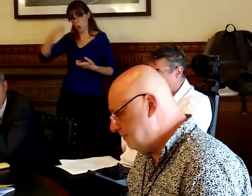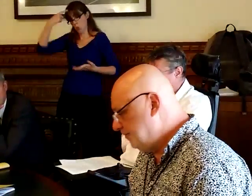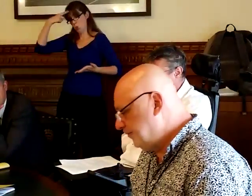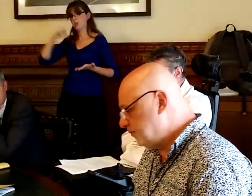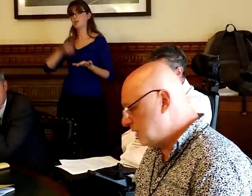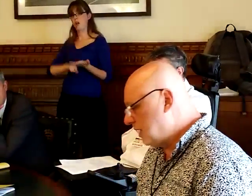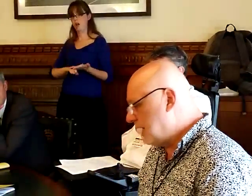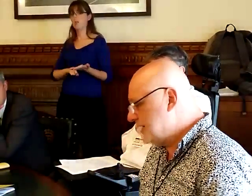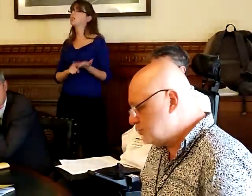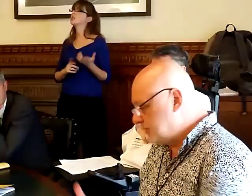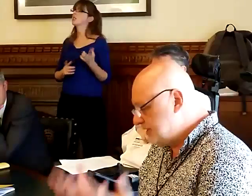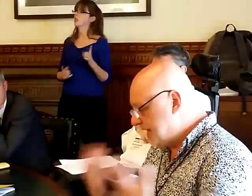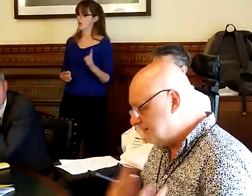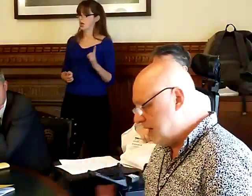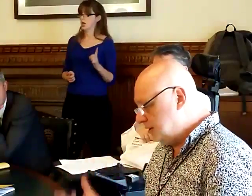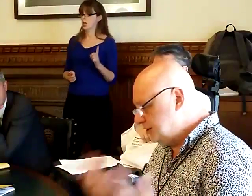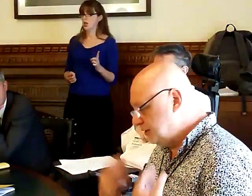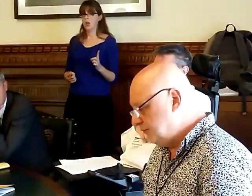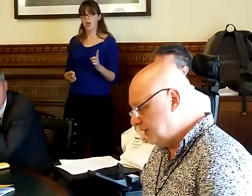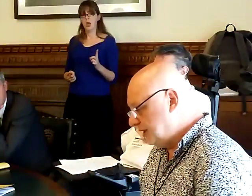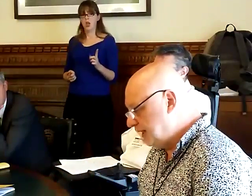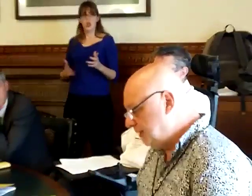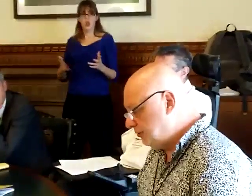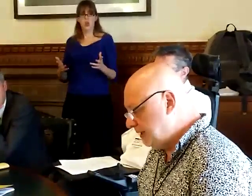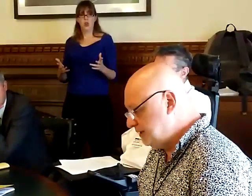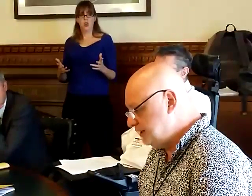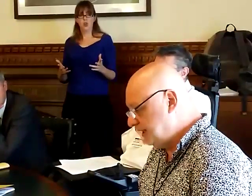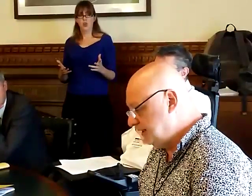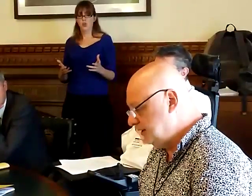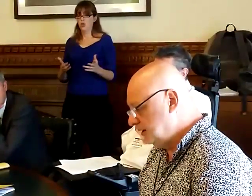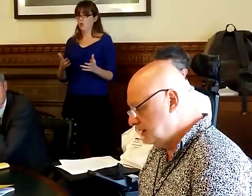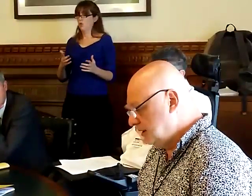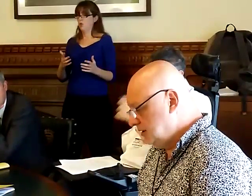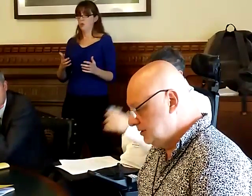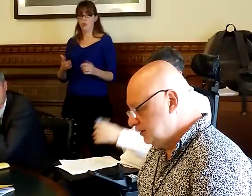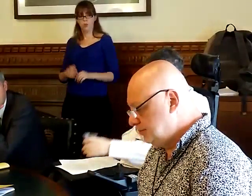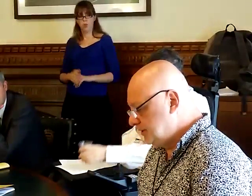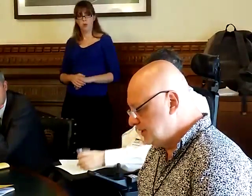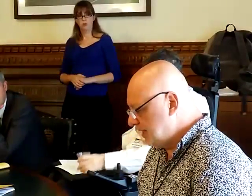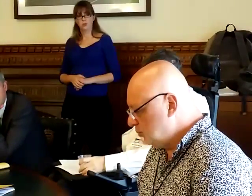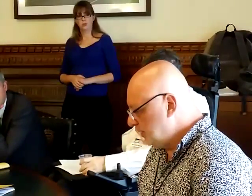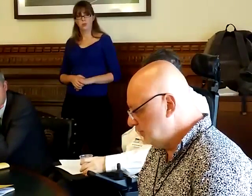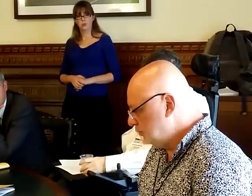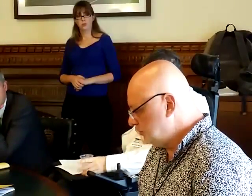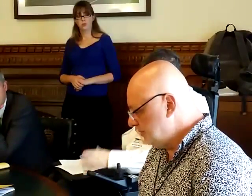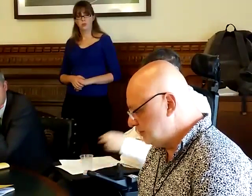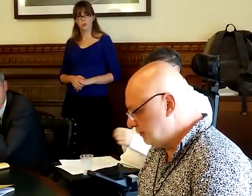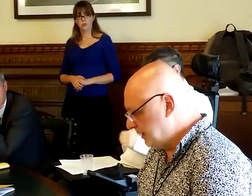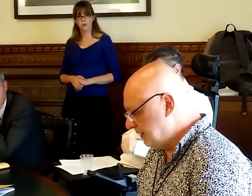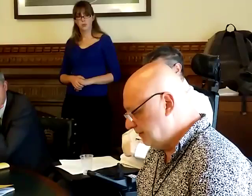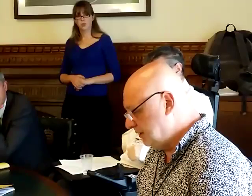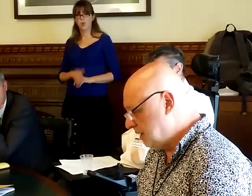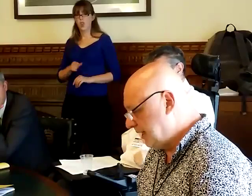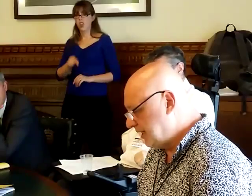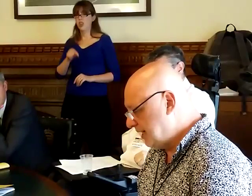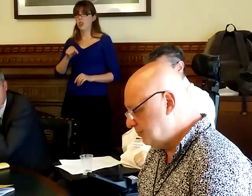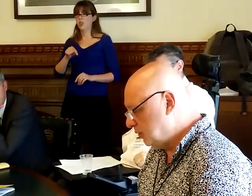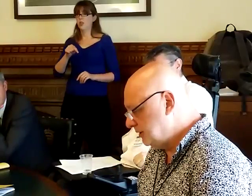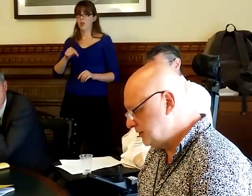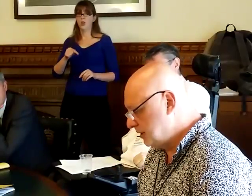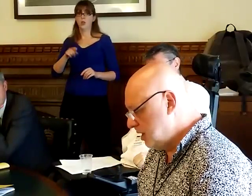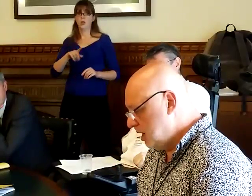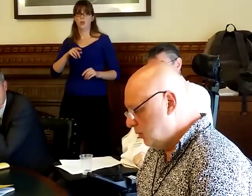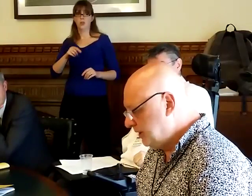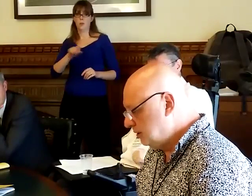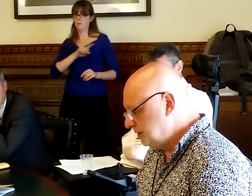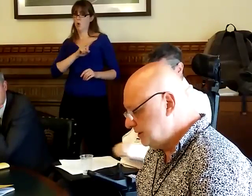that as this avalanche of increase in disabled people's misery, if you like,